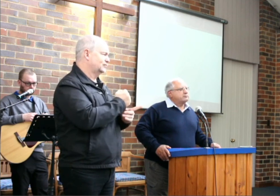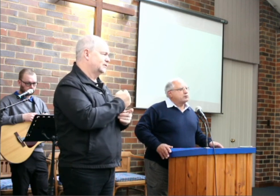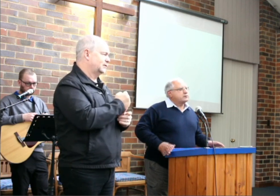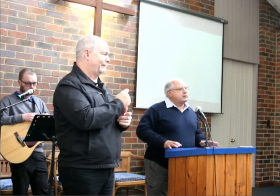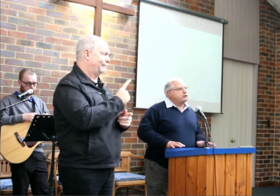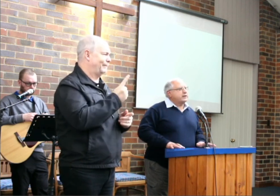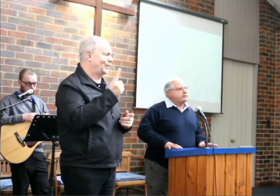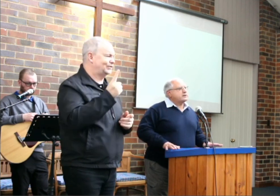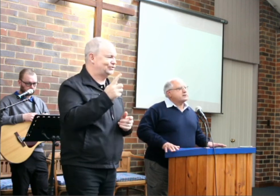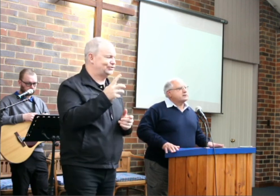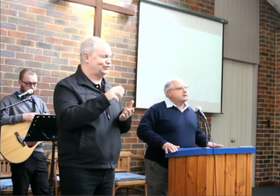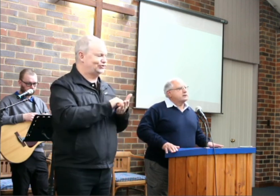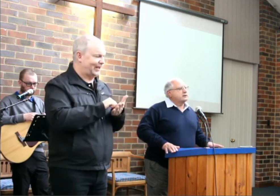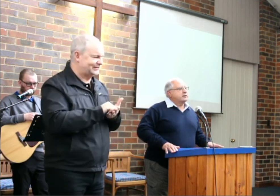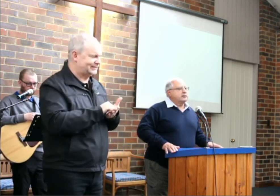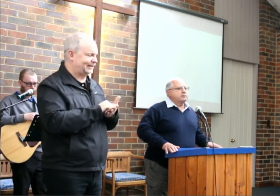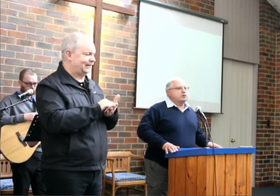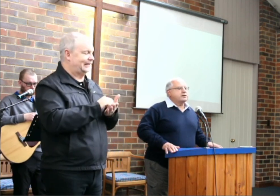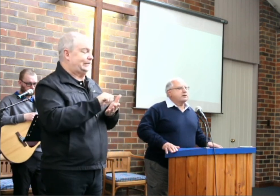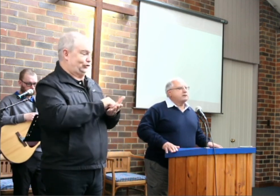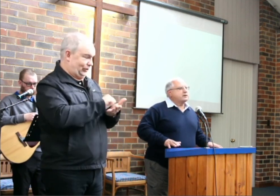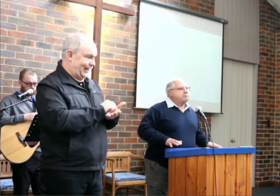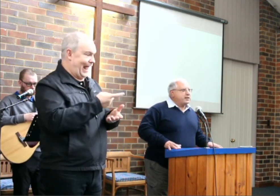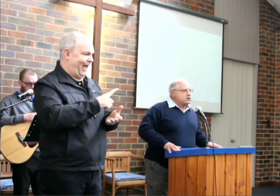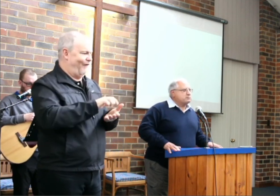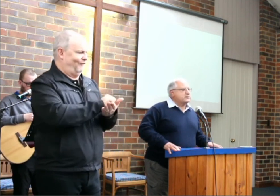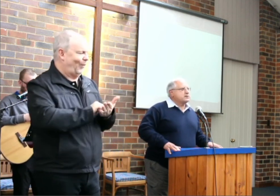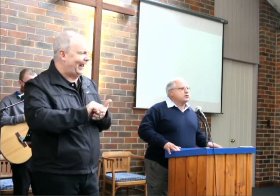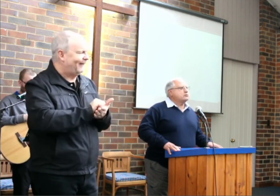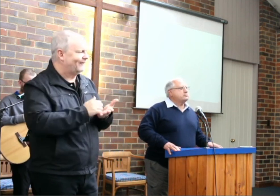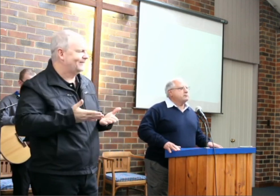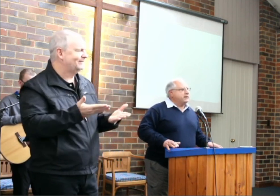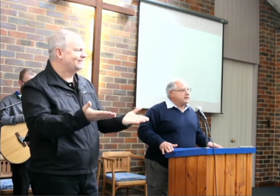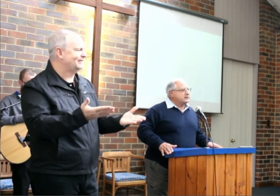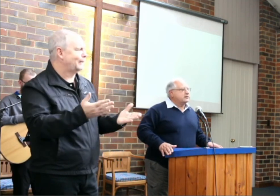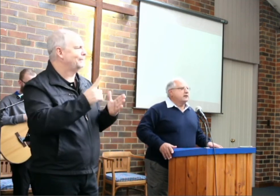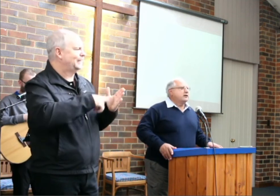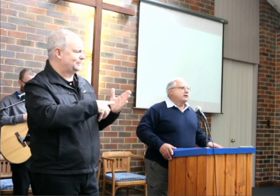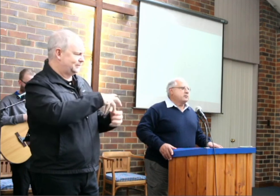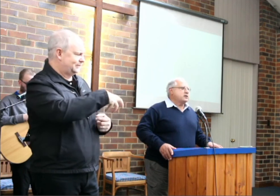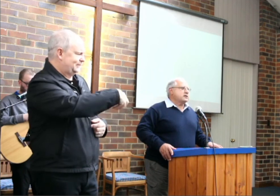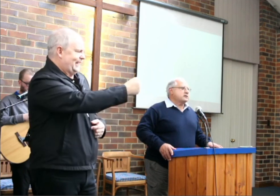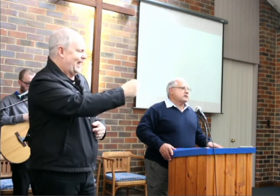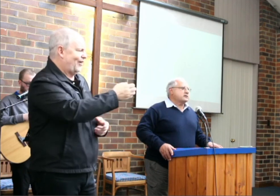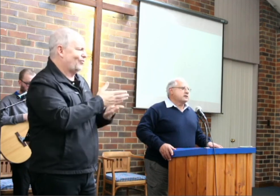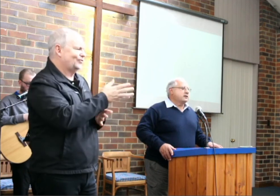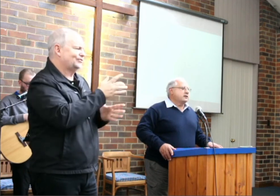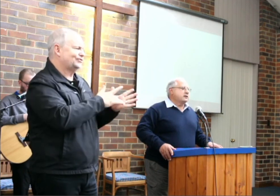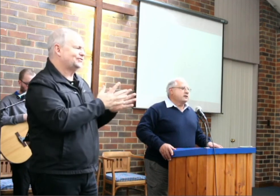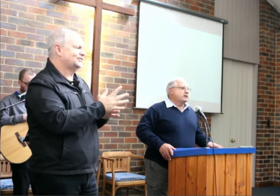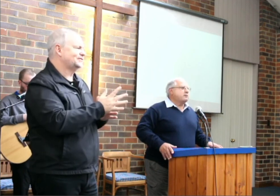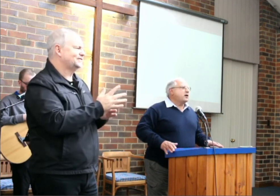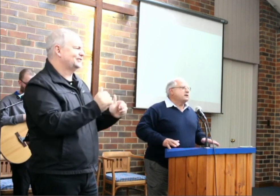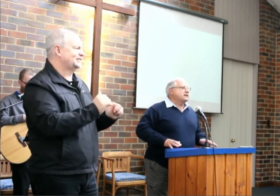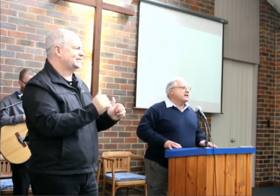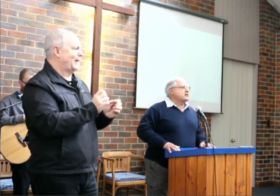But because he forgave us, because the punishment is due, being paid by Jesus,